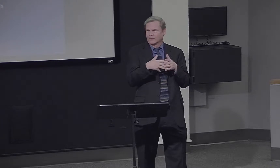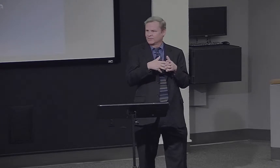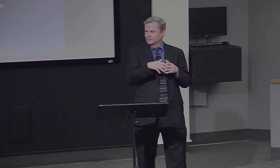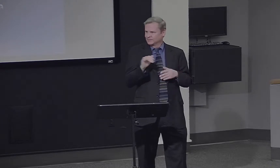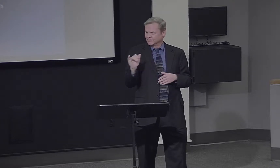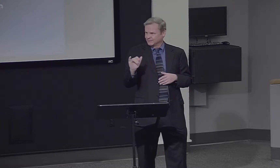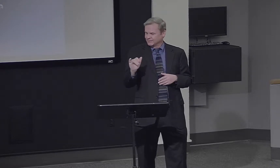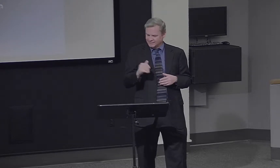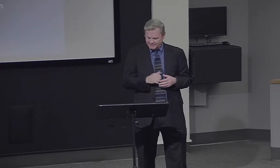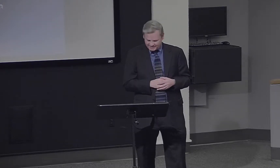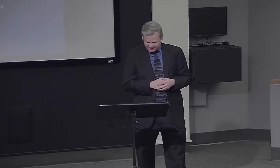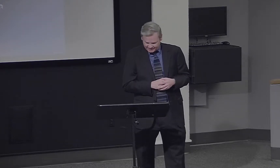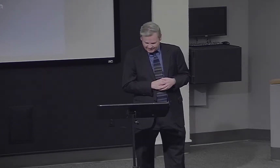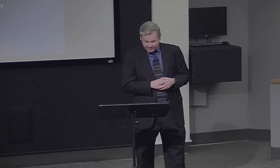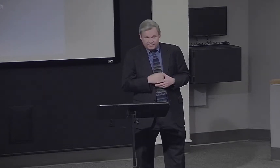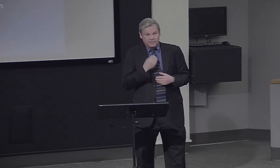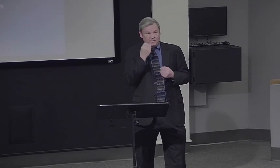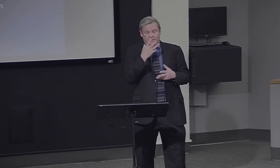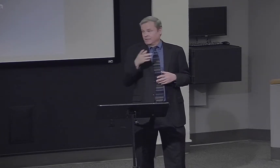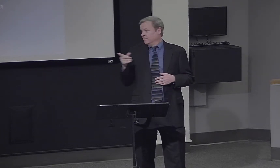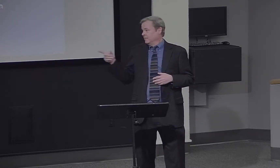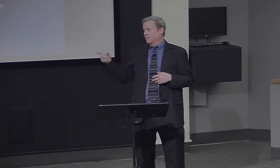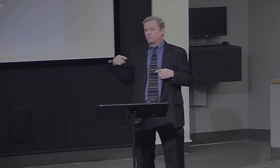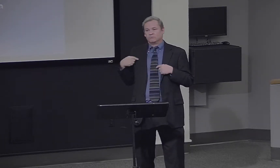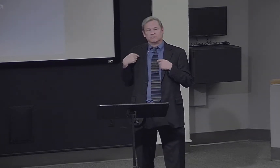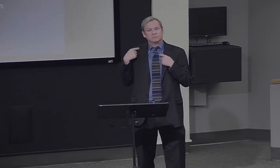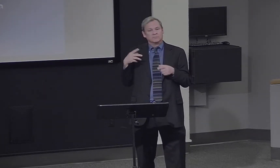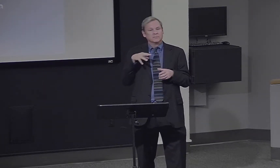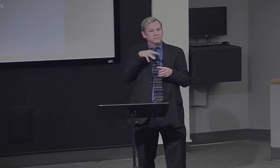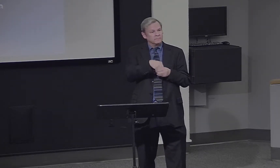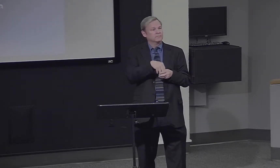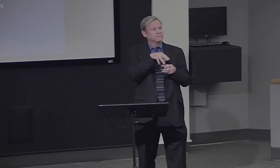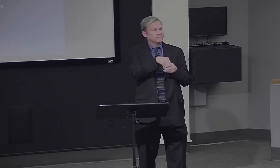She has presented often internationally and nationally.